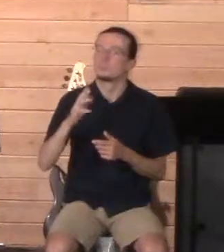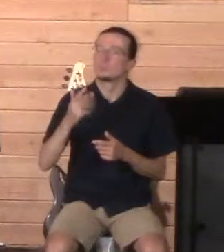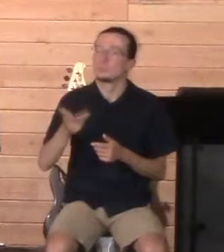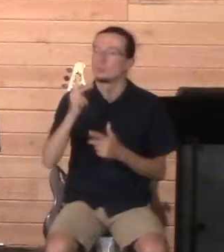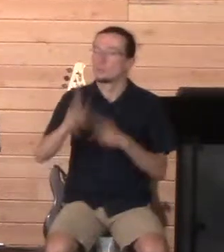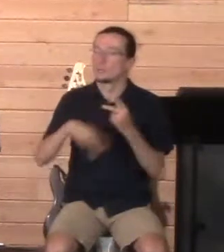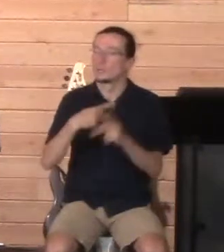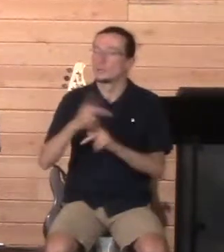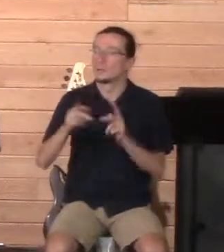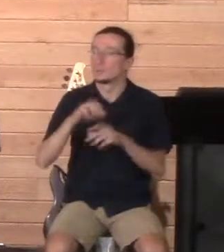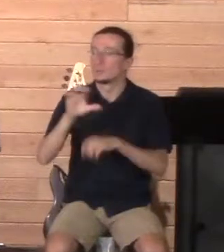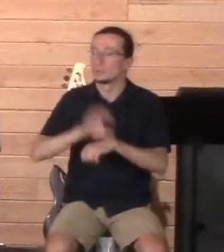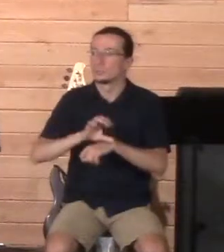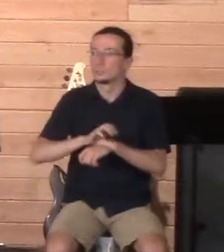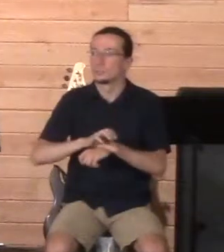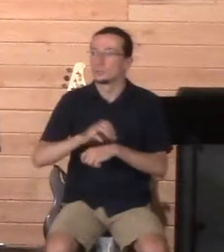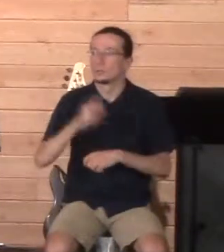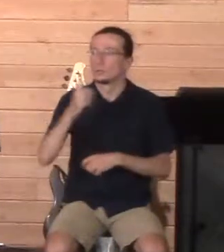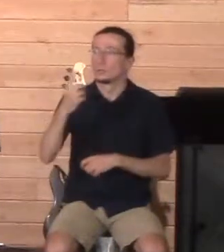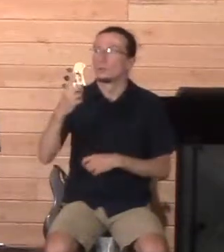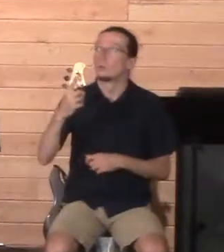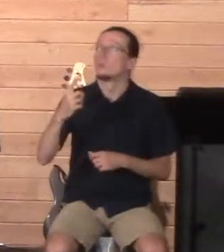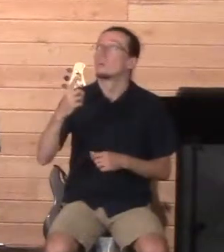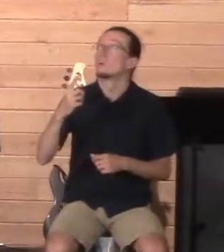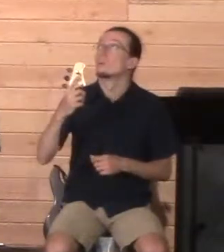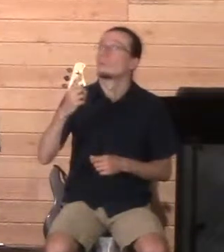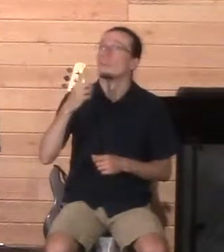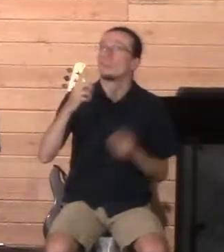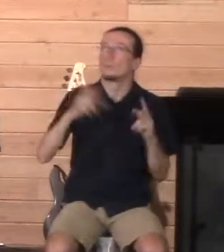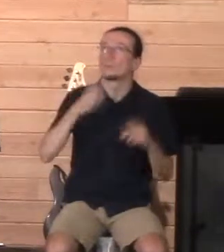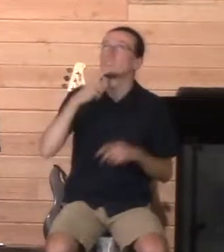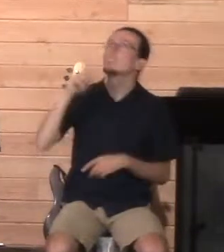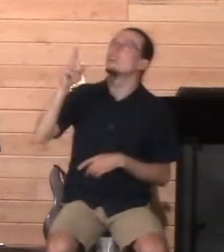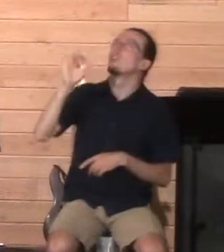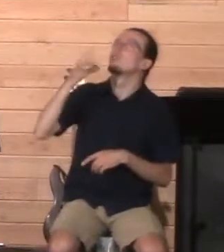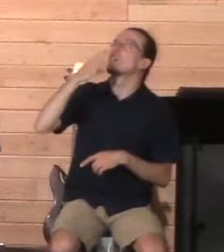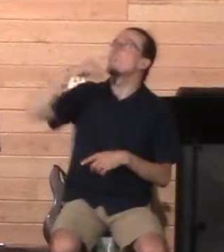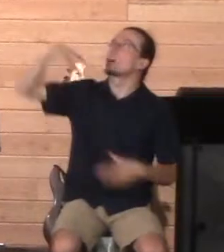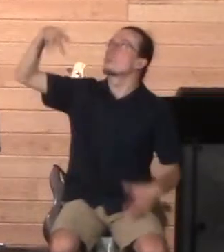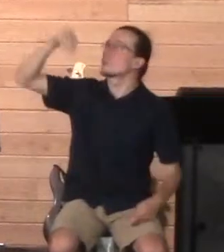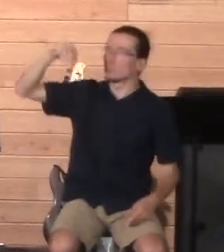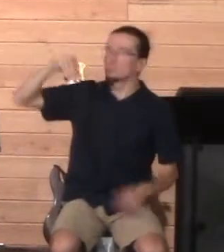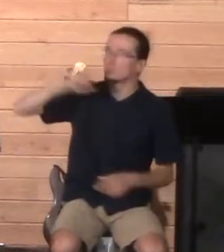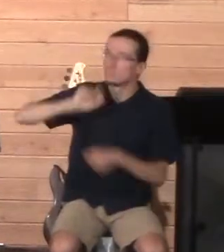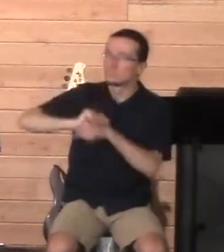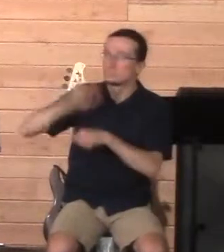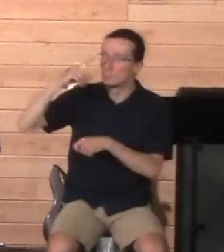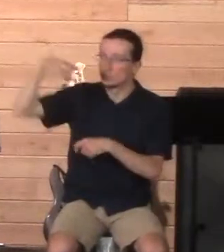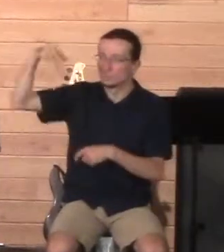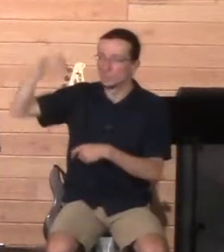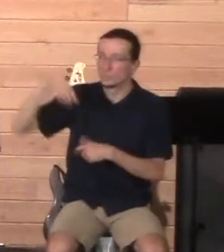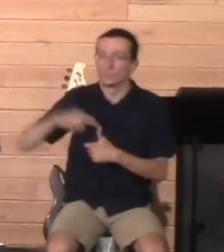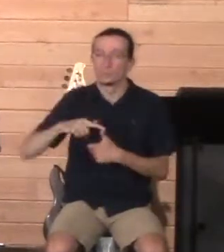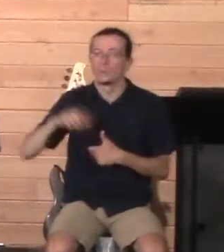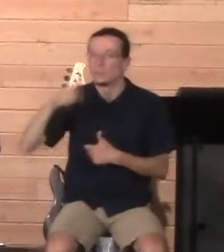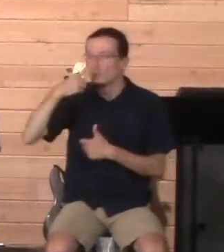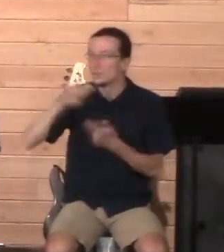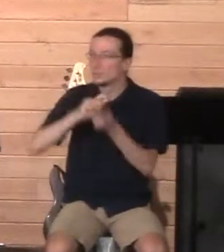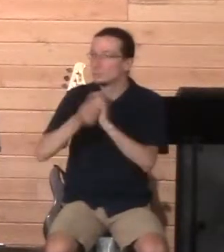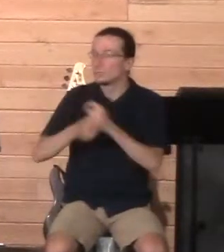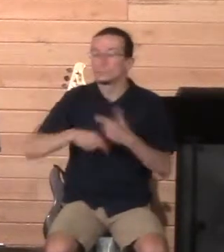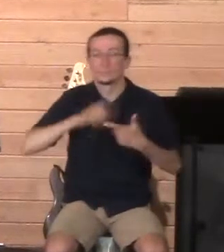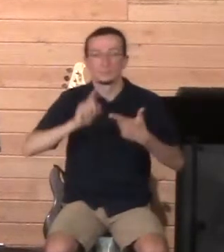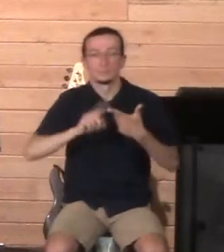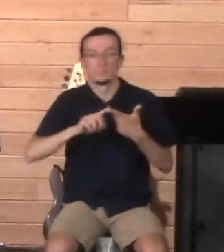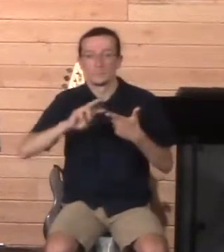There's the guy that says, hey, that light bulb's burnt out. Oh, it is burnt out. But anyway, there's a light bulb burnt out. Would you change it? And the second